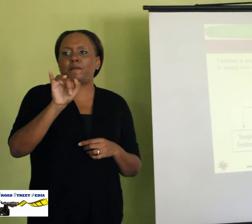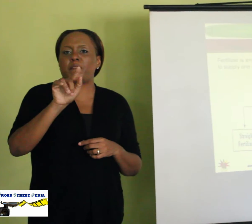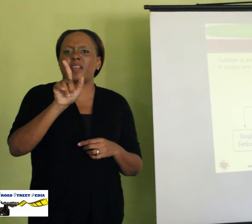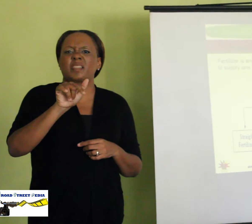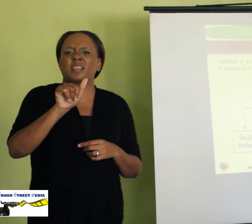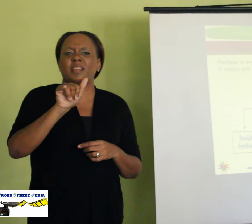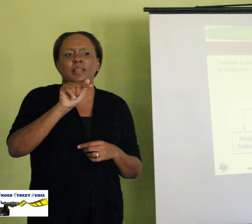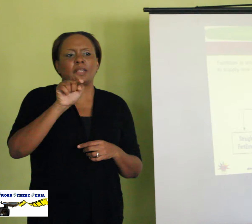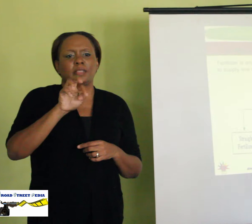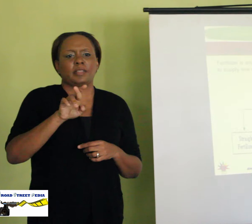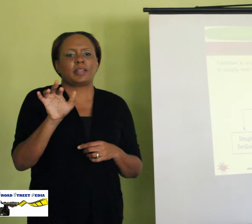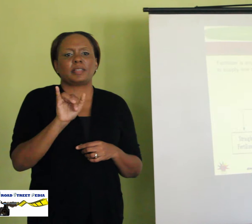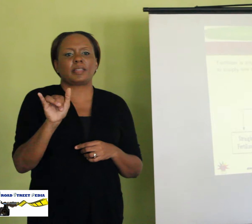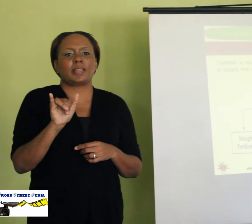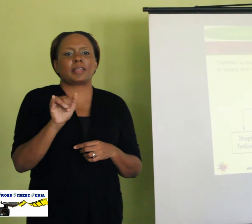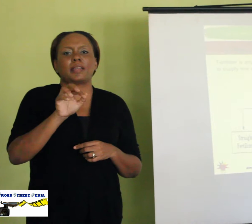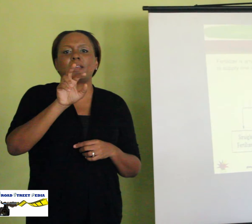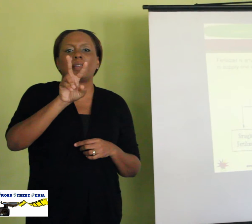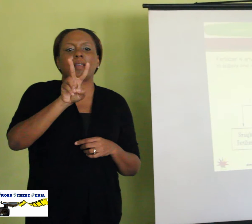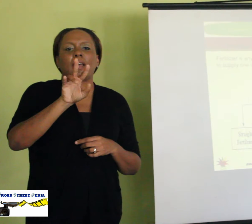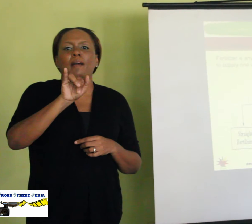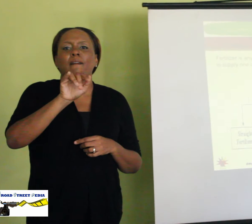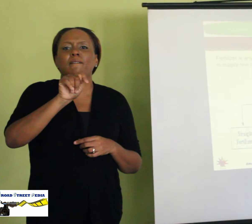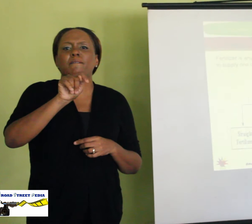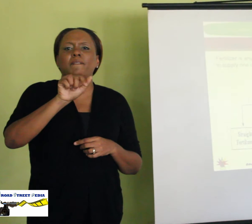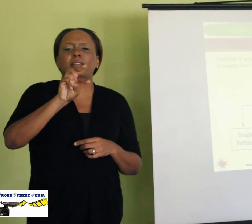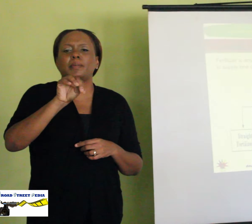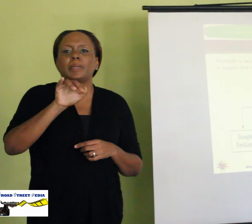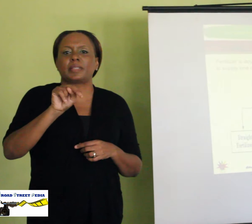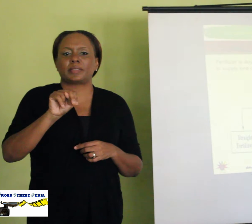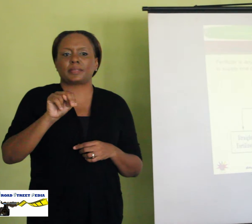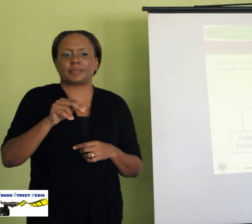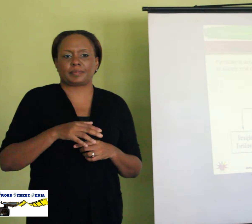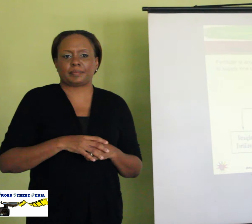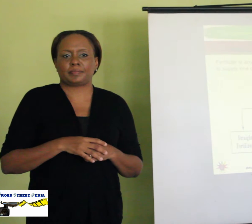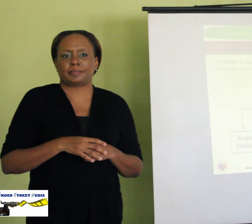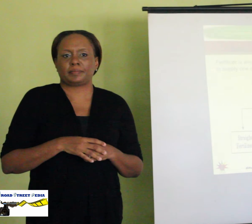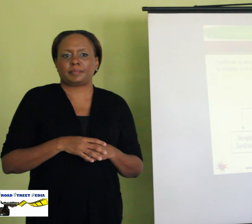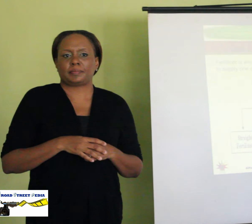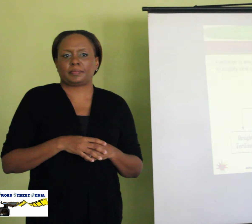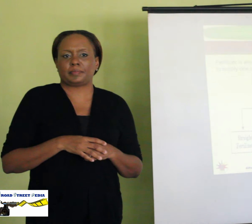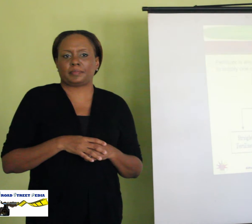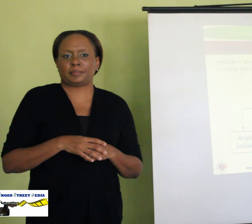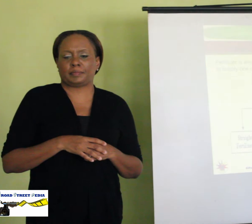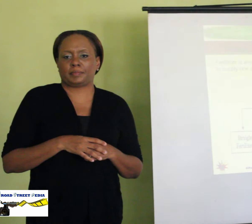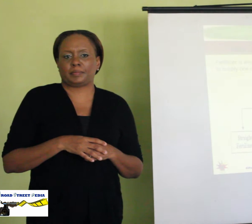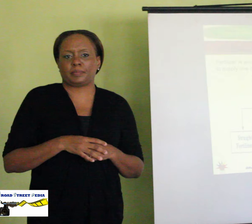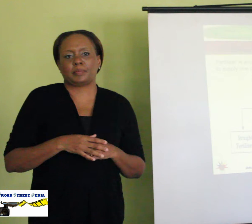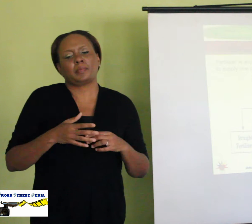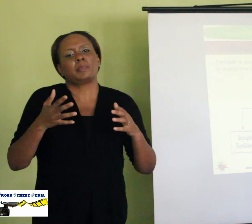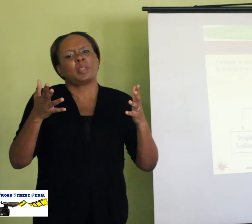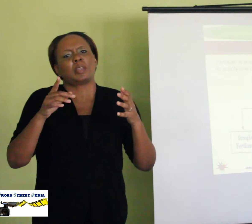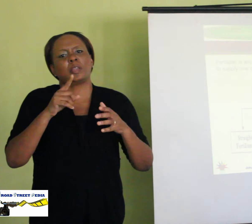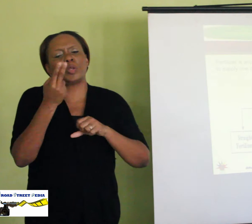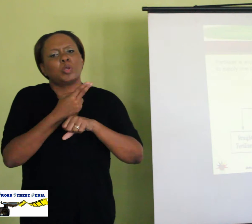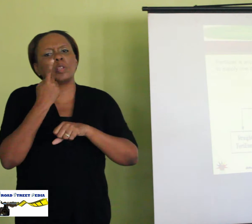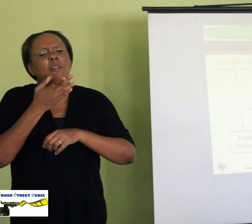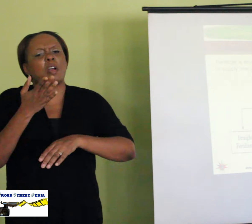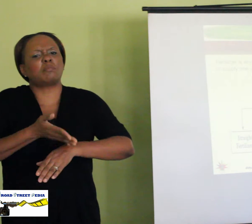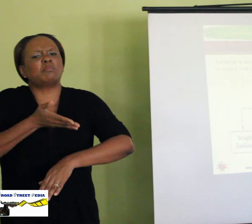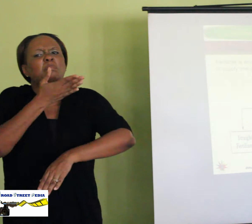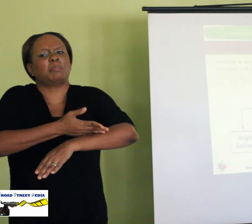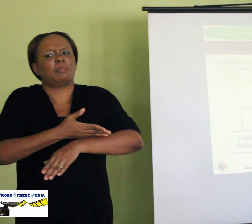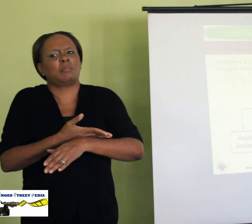all kinds of vitamins, vitamin B, vitamin A. The fertilizers are used to enhance the plant. And